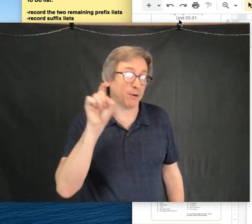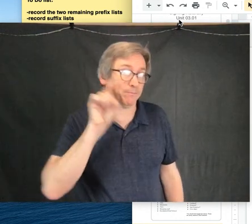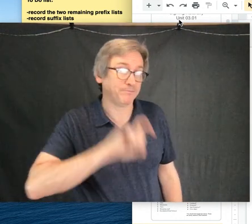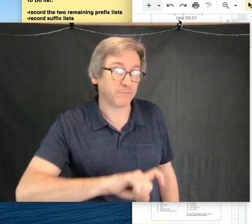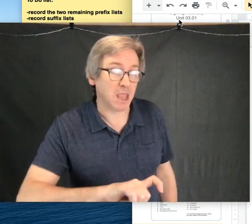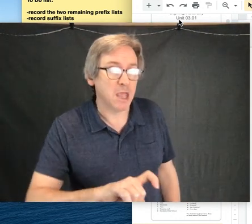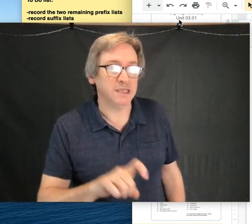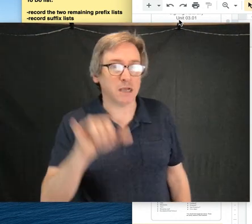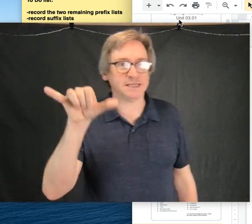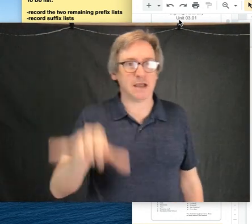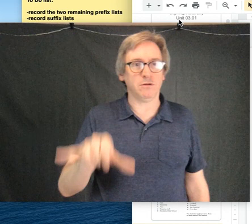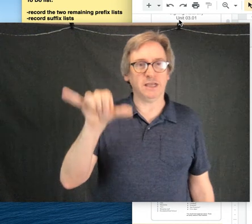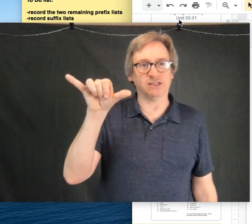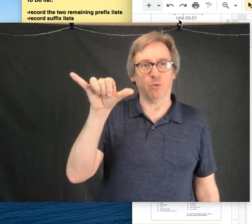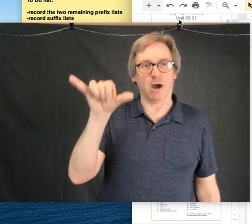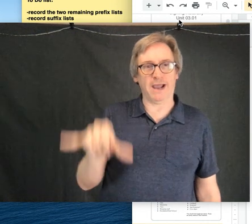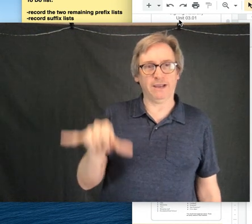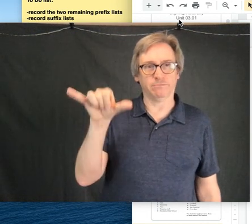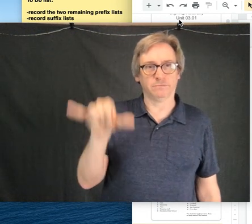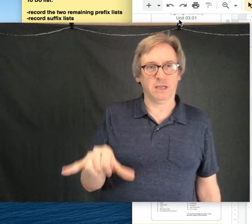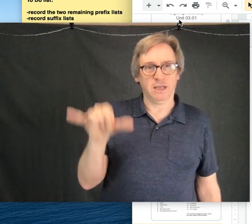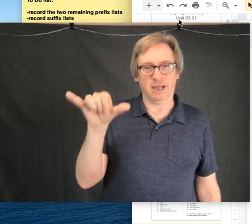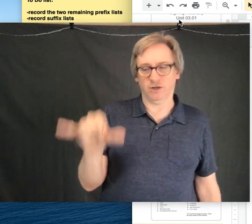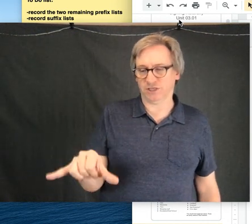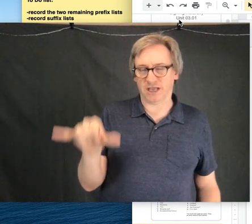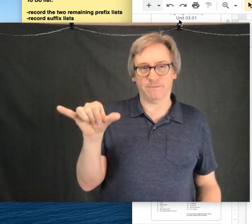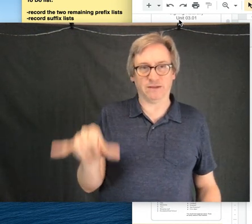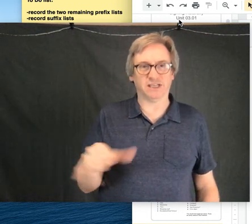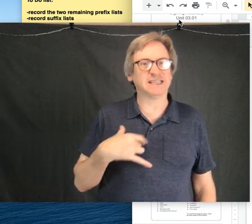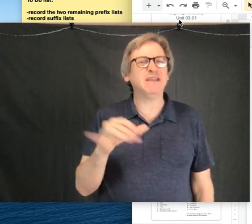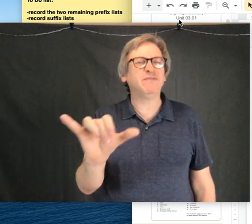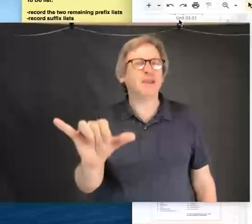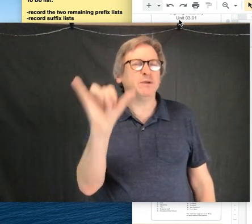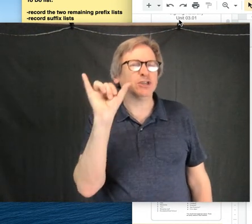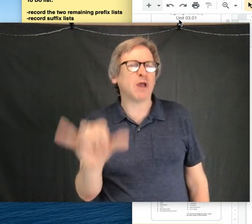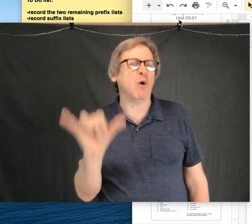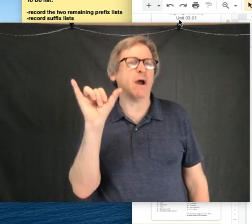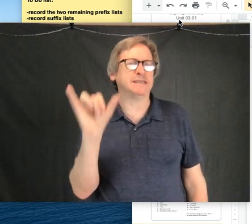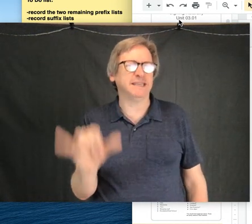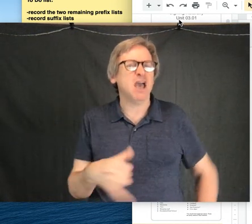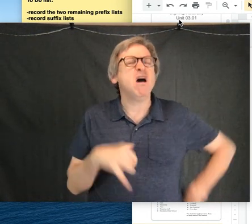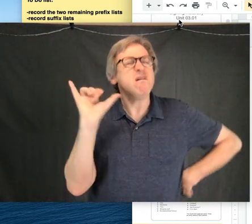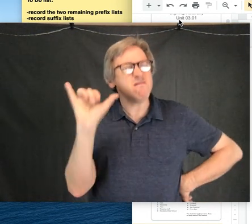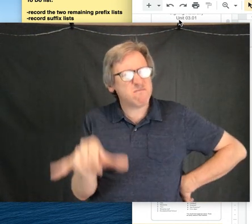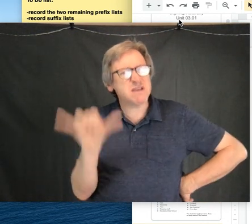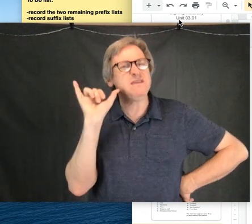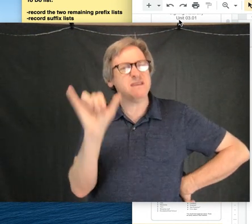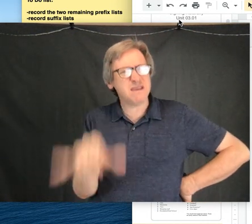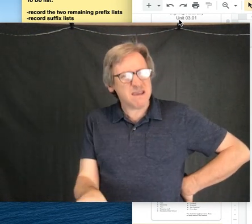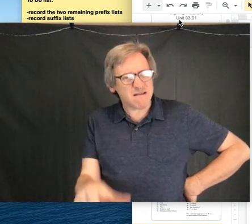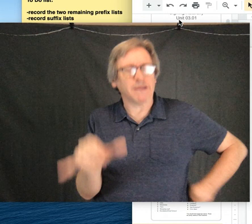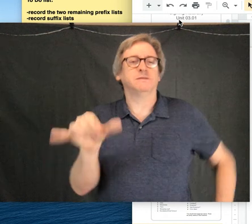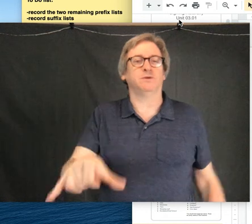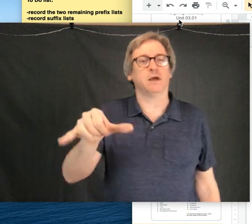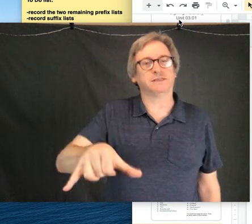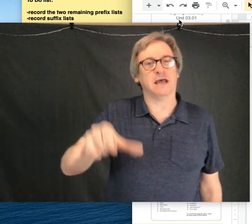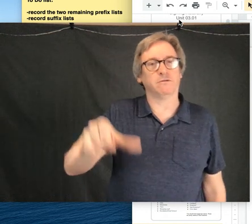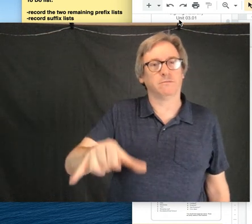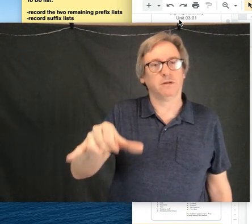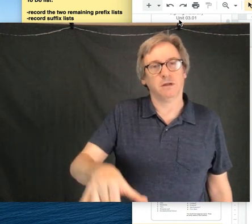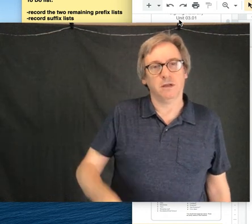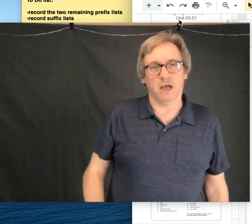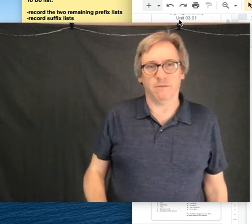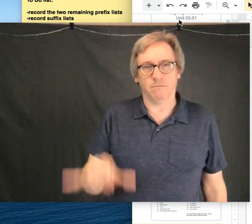for rubber. Youngstown is a Y, and you just kind of bounce it. It's kind of like we showed OIC. OIC, right? So